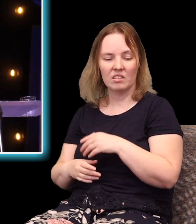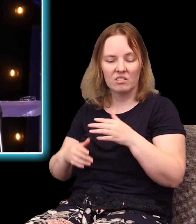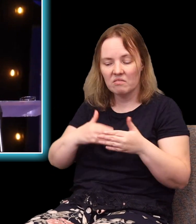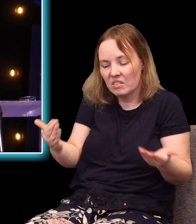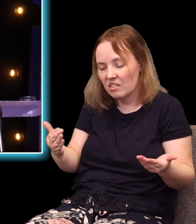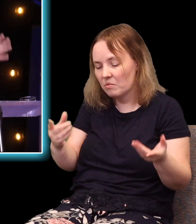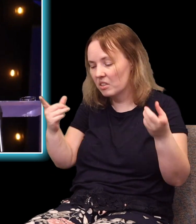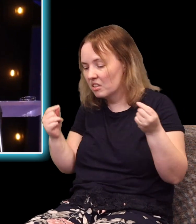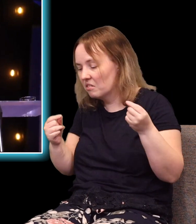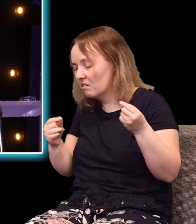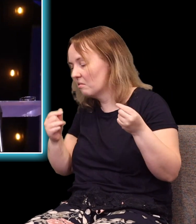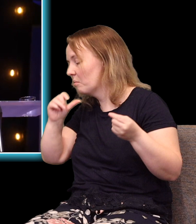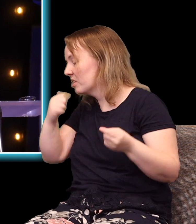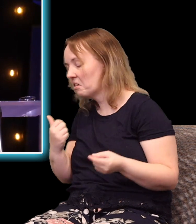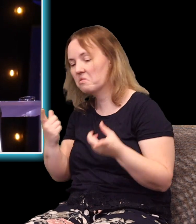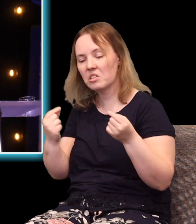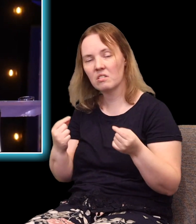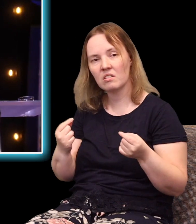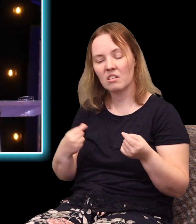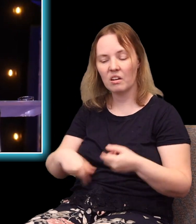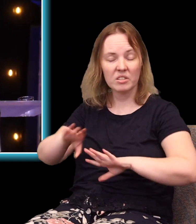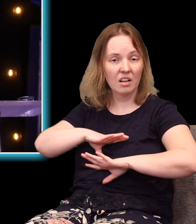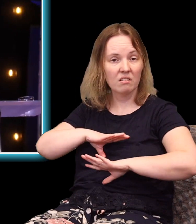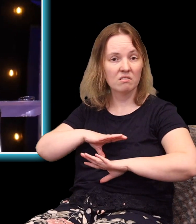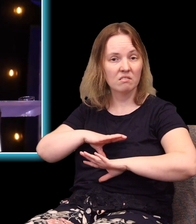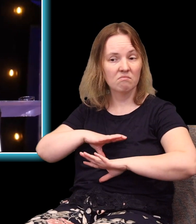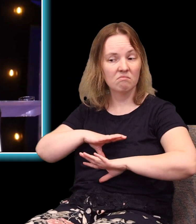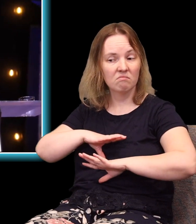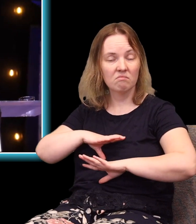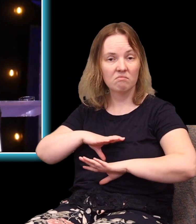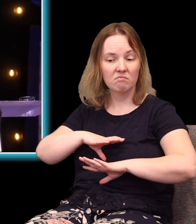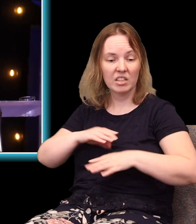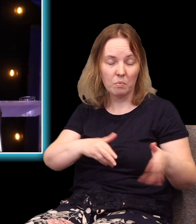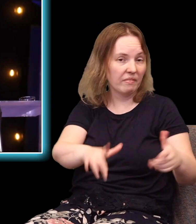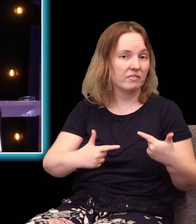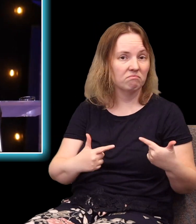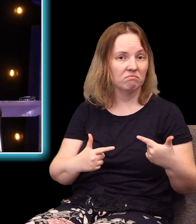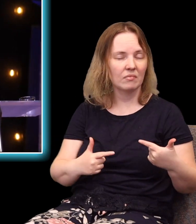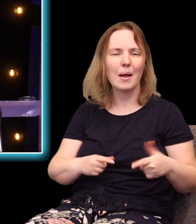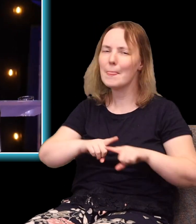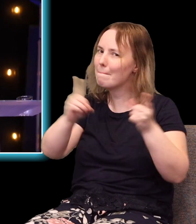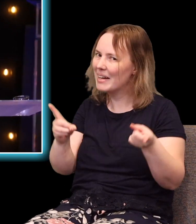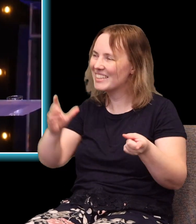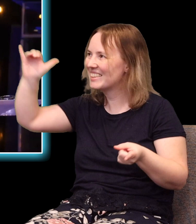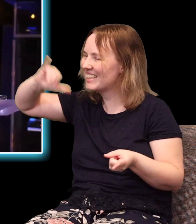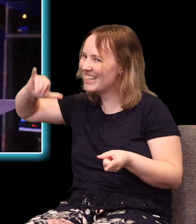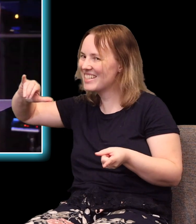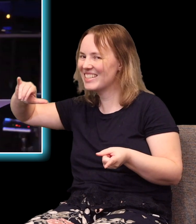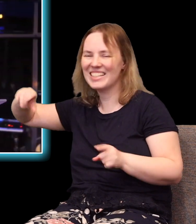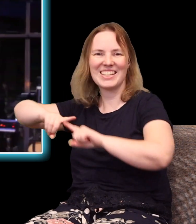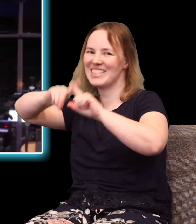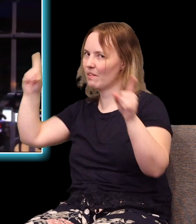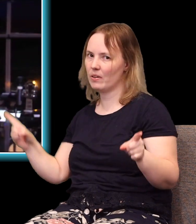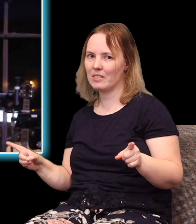do. There's certain things we're supposed to do. We kind of do that, but we've just settled for that. That is lifestyle. But likeness